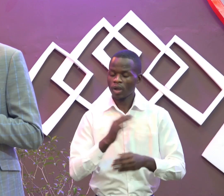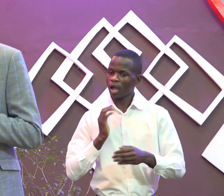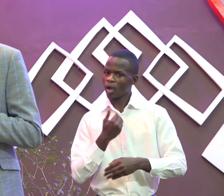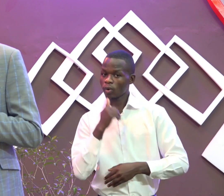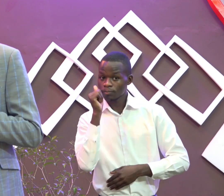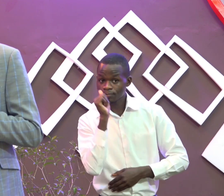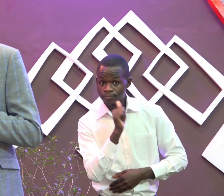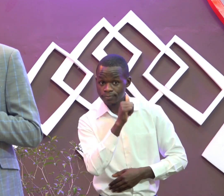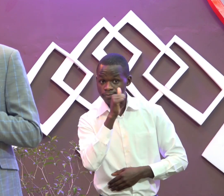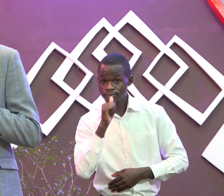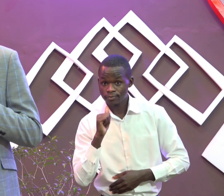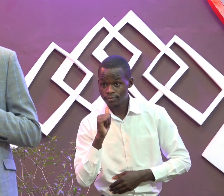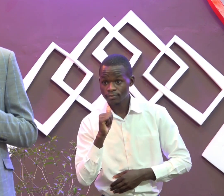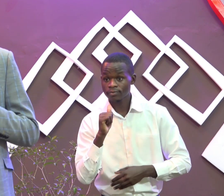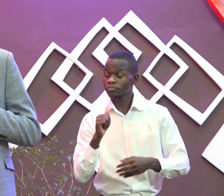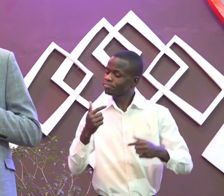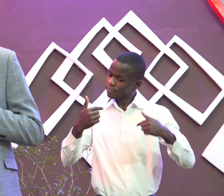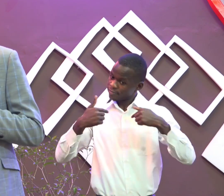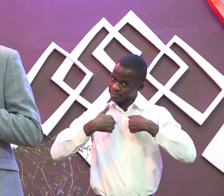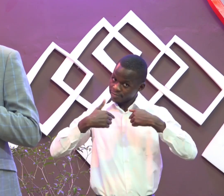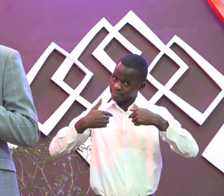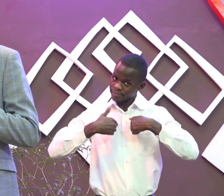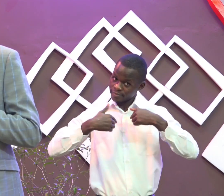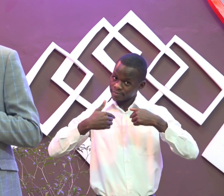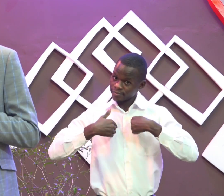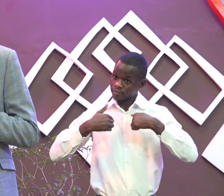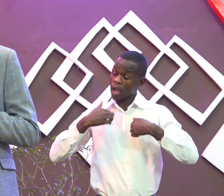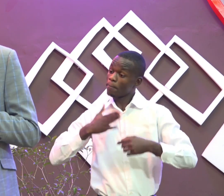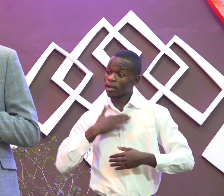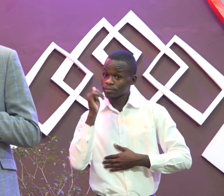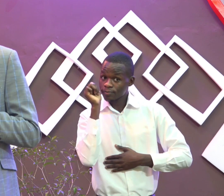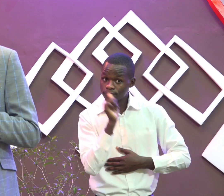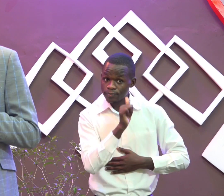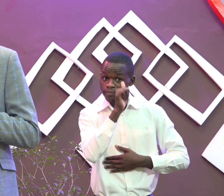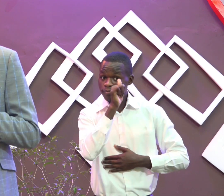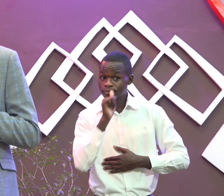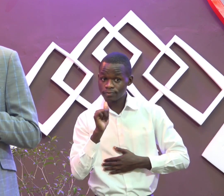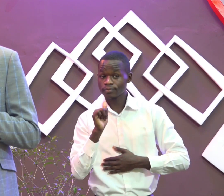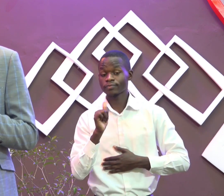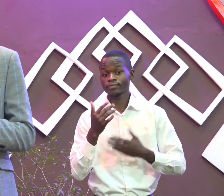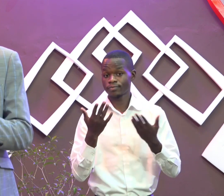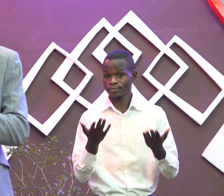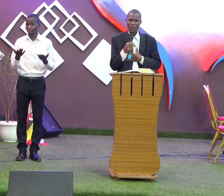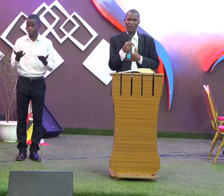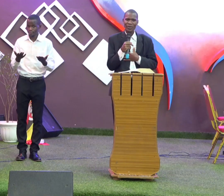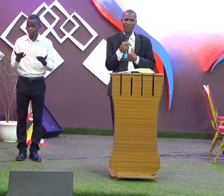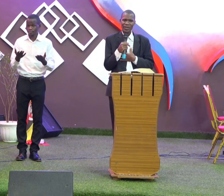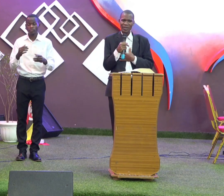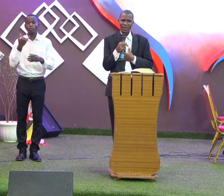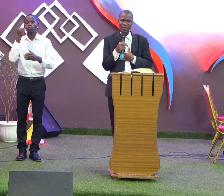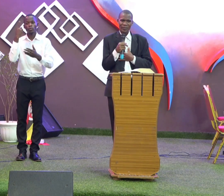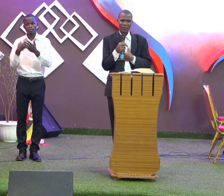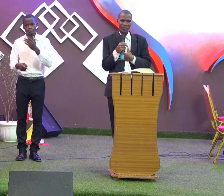kyaffe. Our mystery. Kati nganze Semakula w'emukono ekyama kyange. Me my secret as Semakula from Mukono.